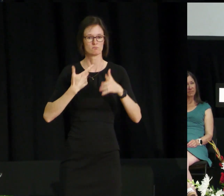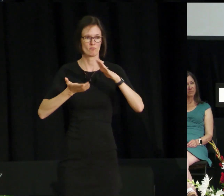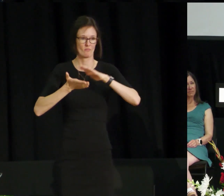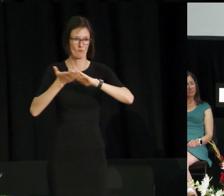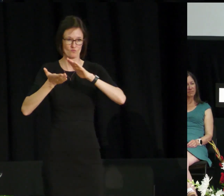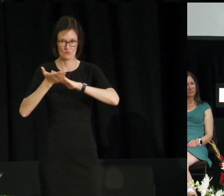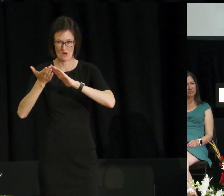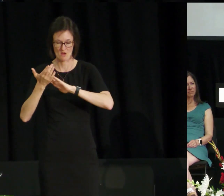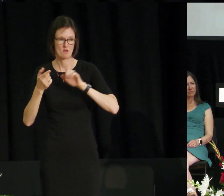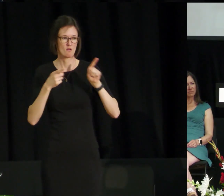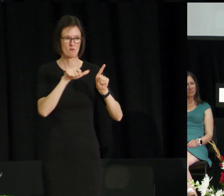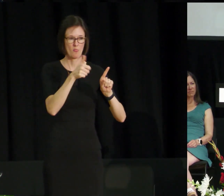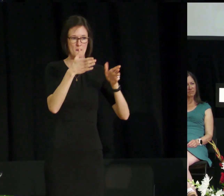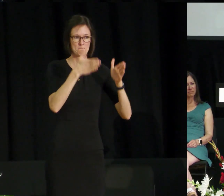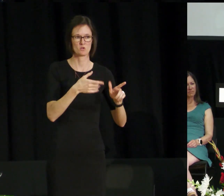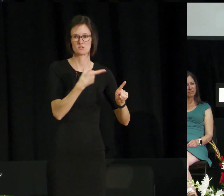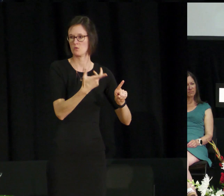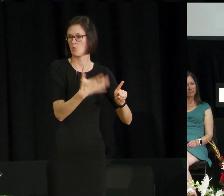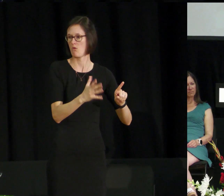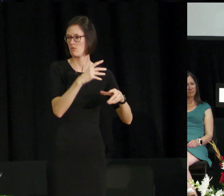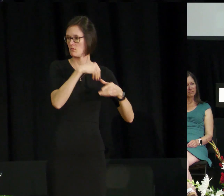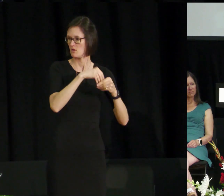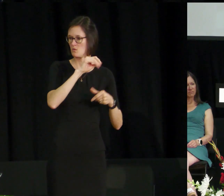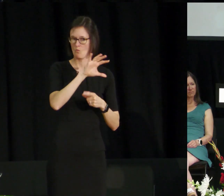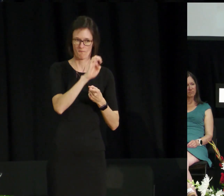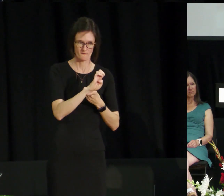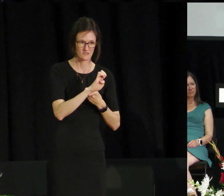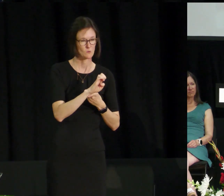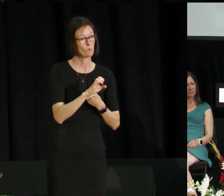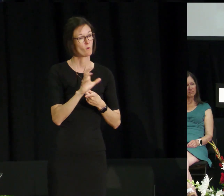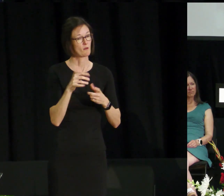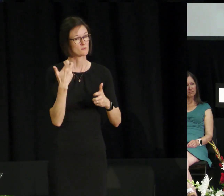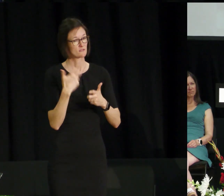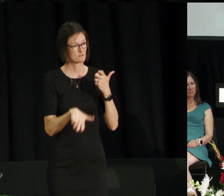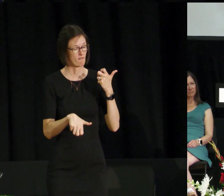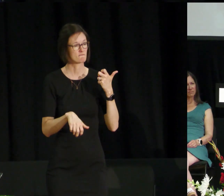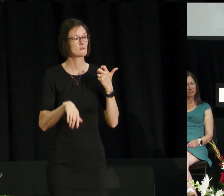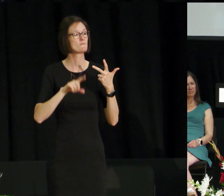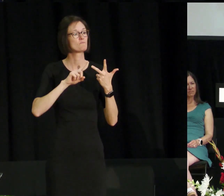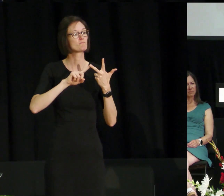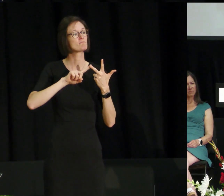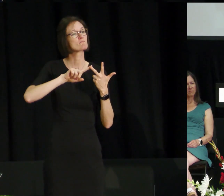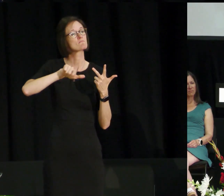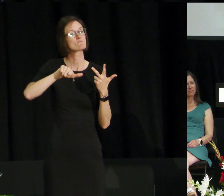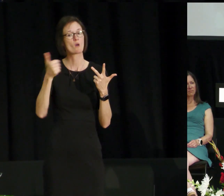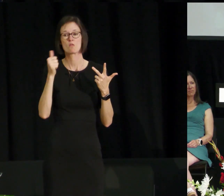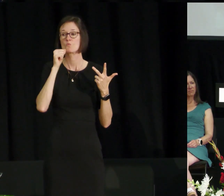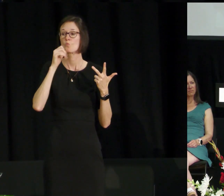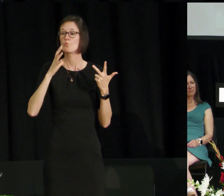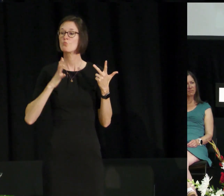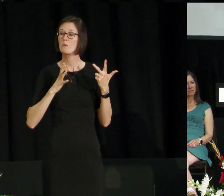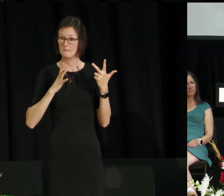to do And somebody else That was given Before her name Was on the ballot $20,000